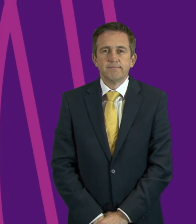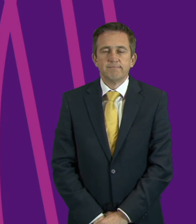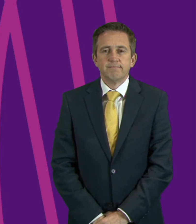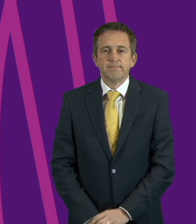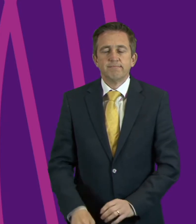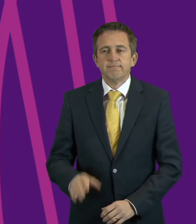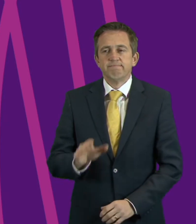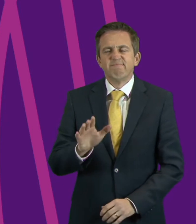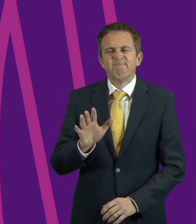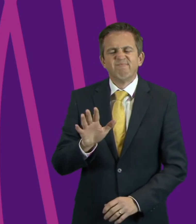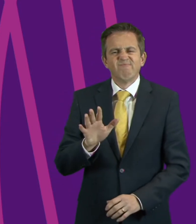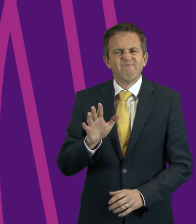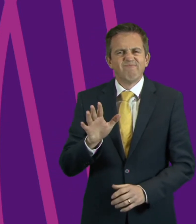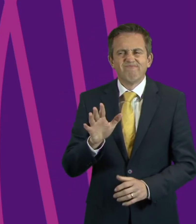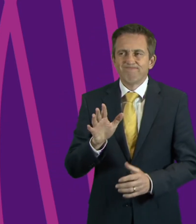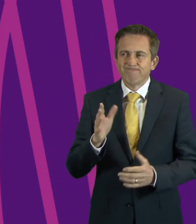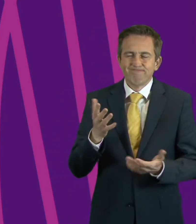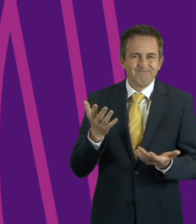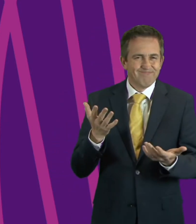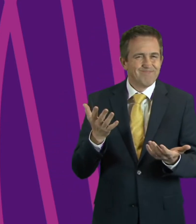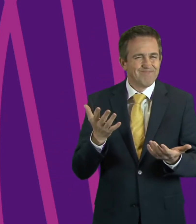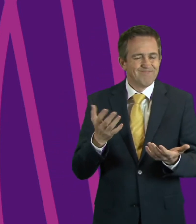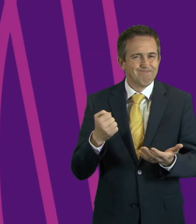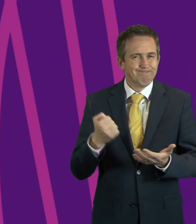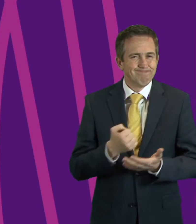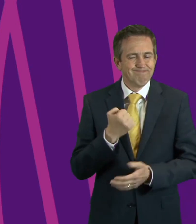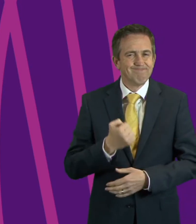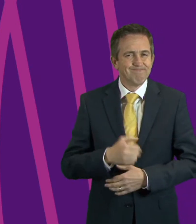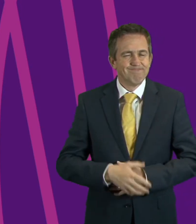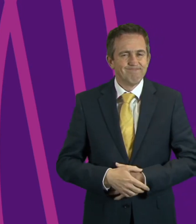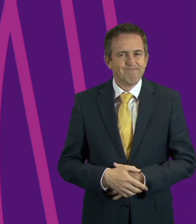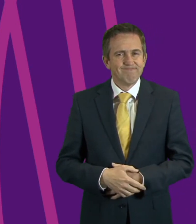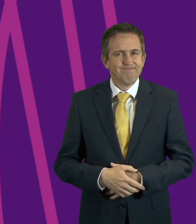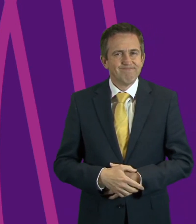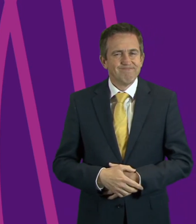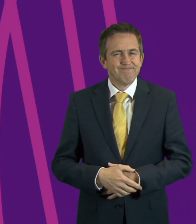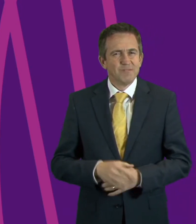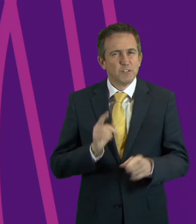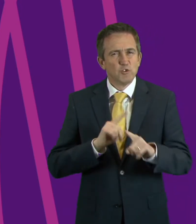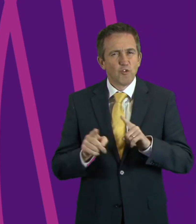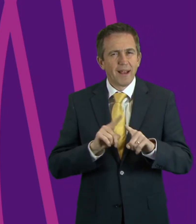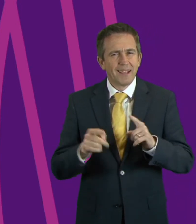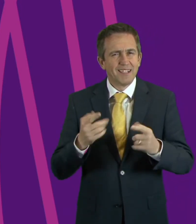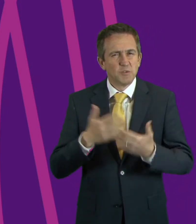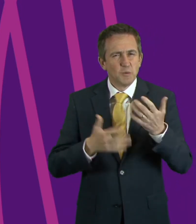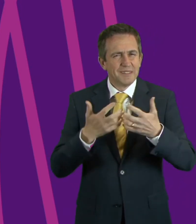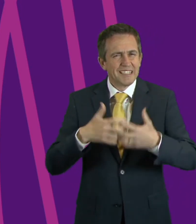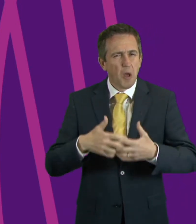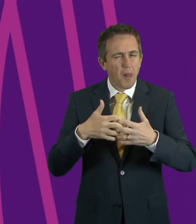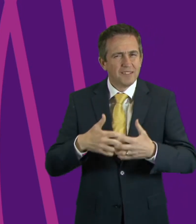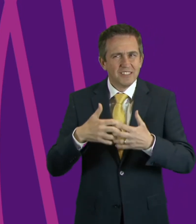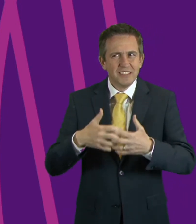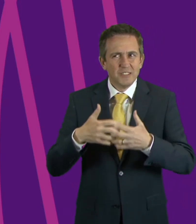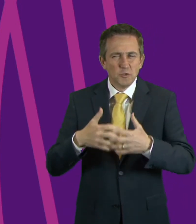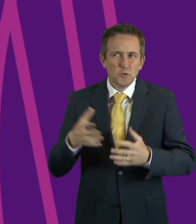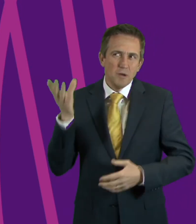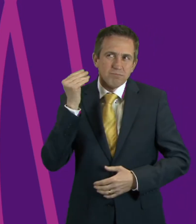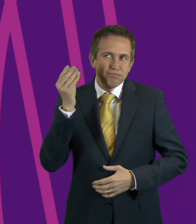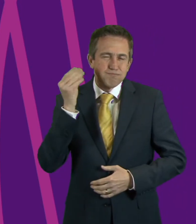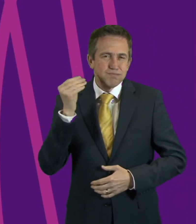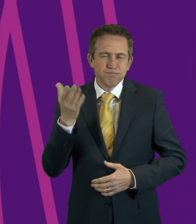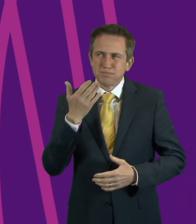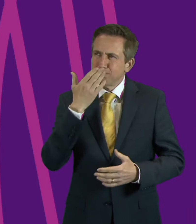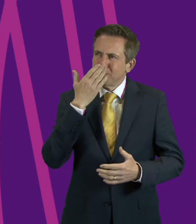Well, colleagues, I think we're used to new ways of working and new technology. Sometimes it lets us down, but